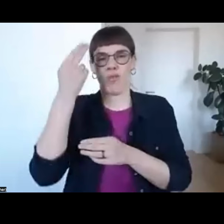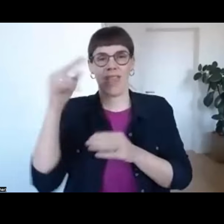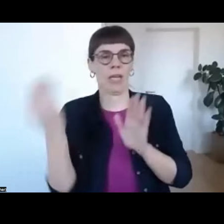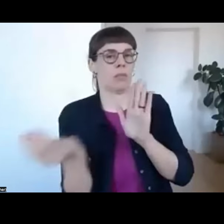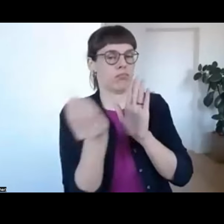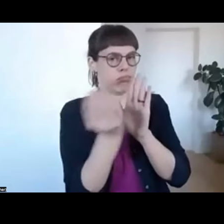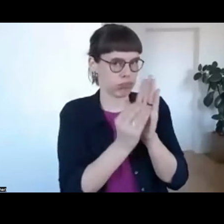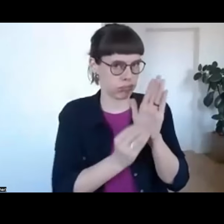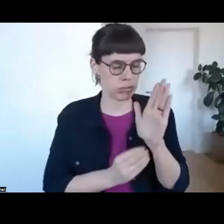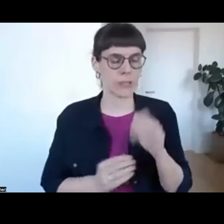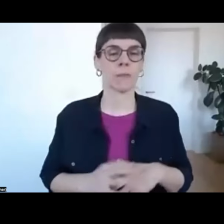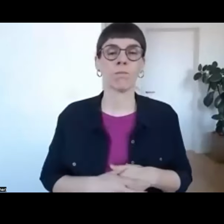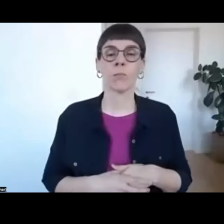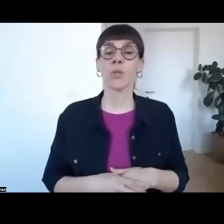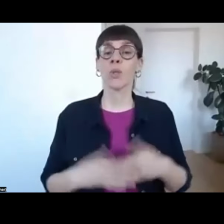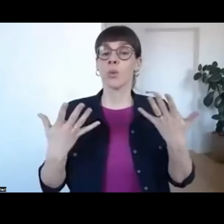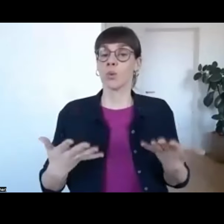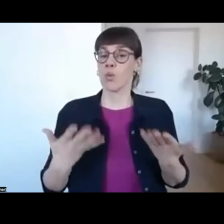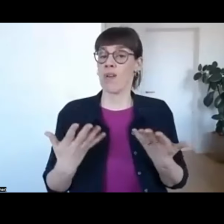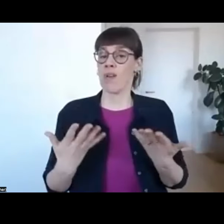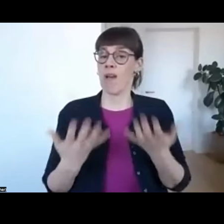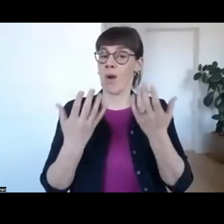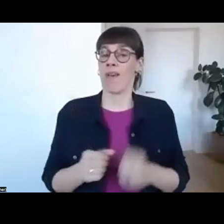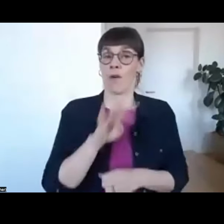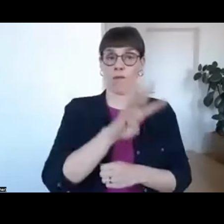they've recently added some new names.